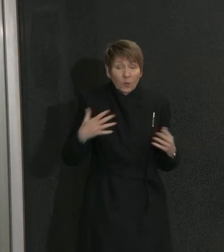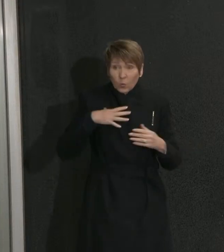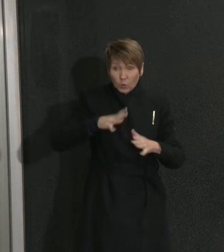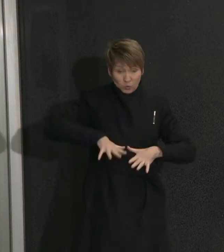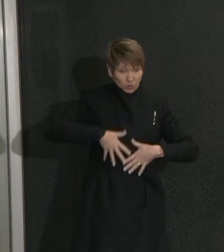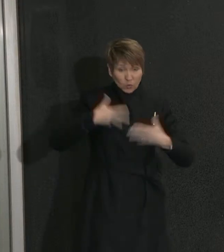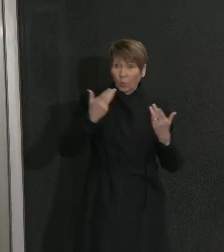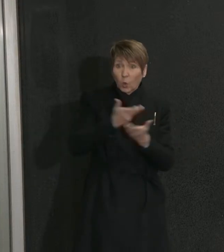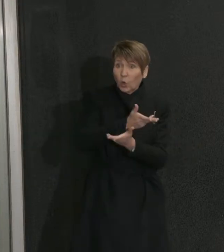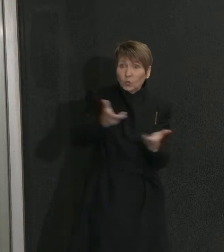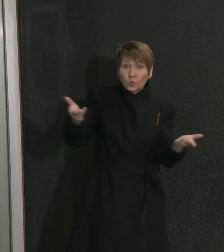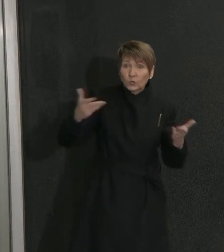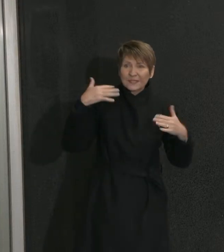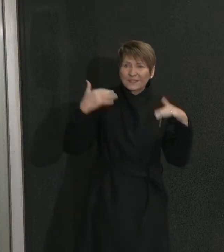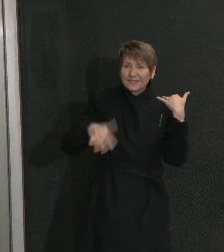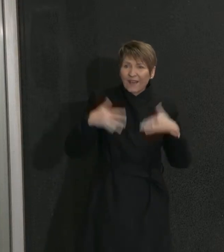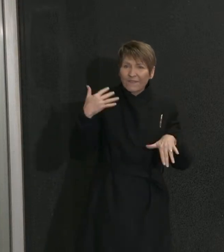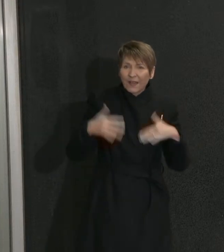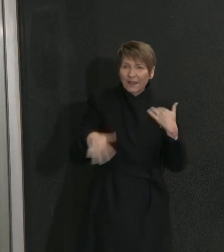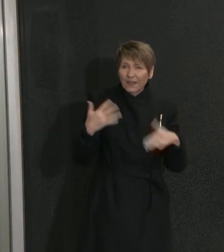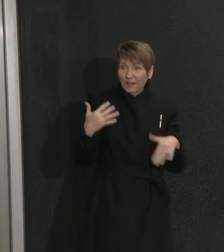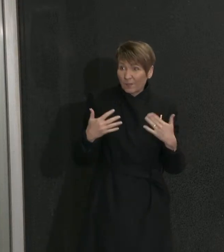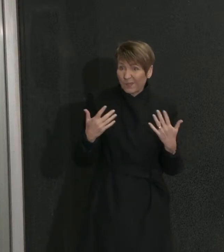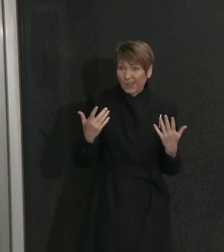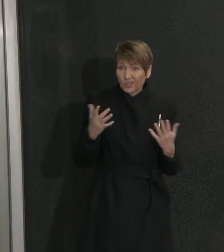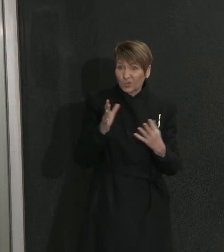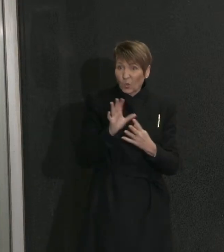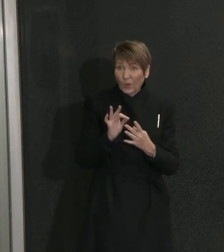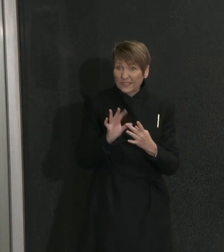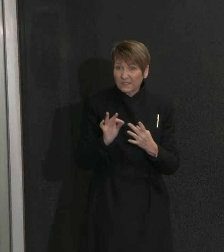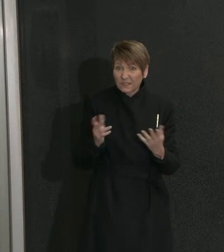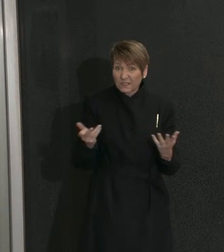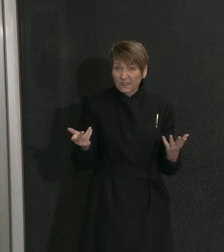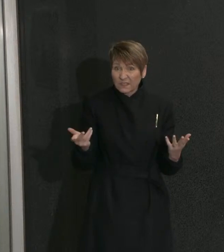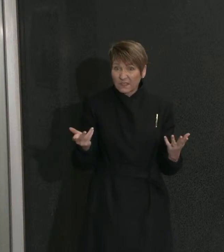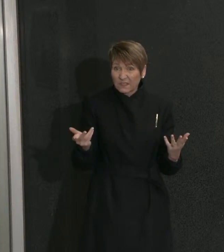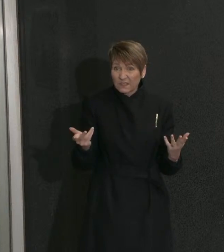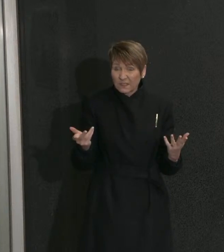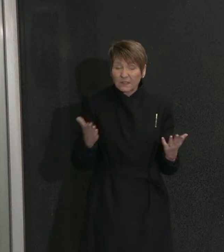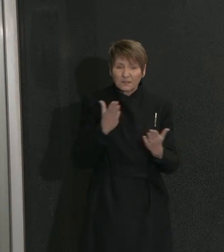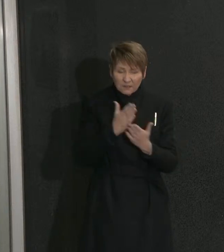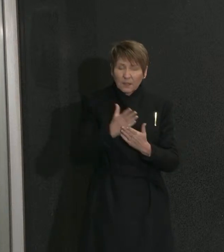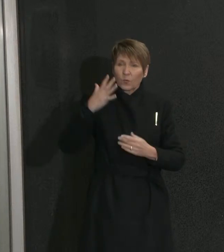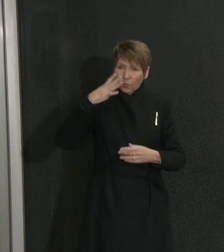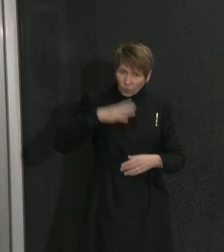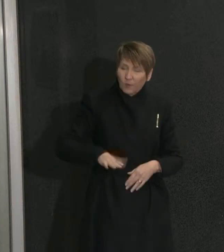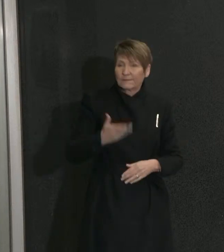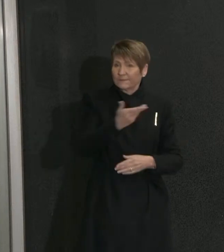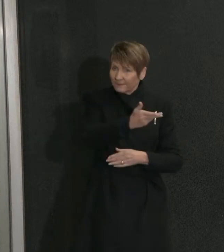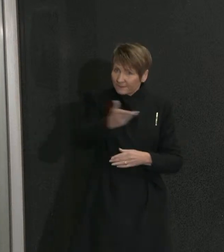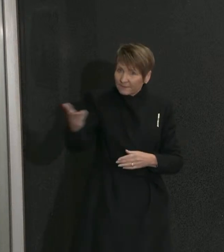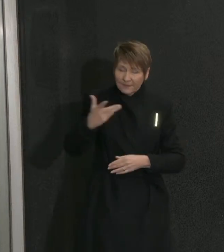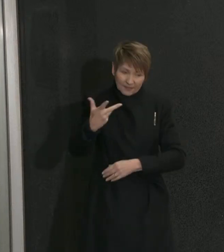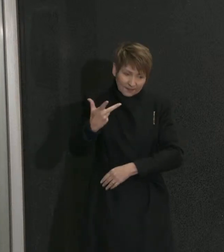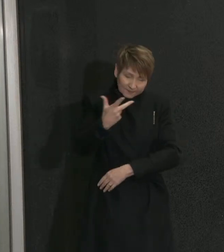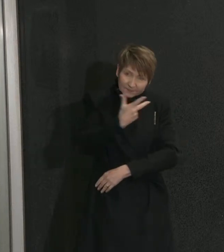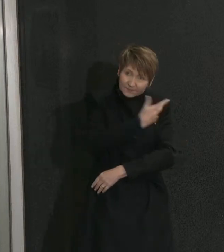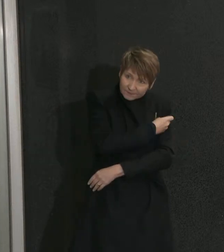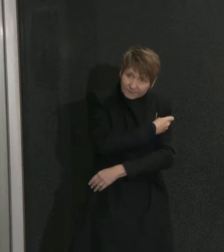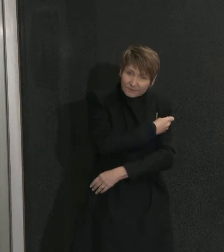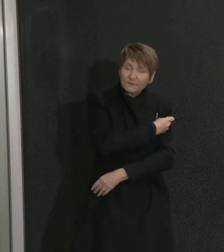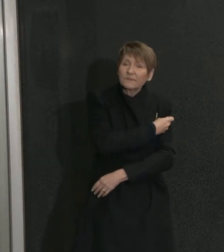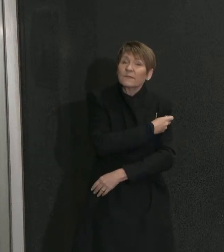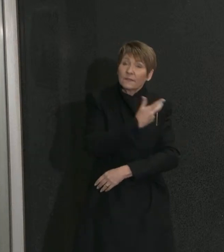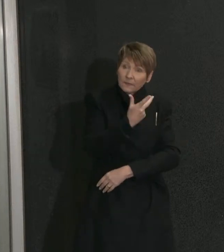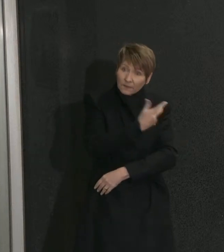of those options. But until we get that vast majority of Victorians and Australians vaccinated, not with one dose but with